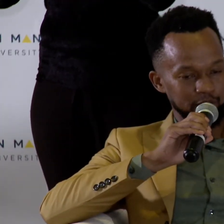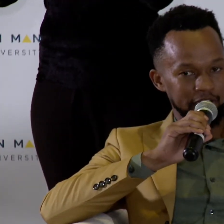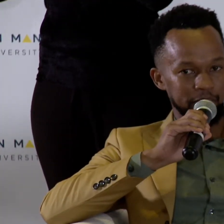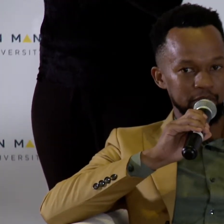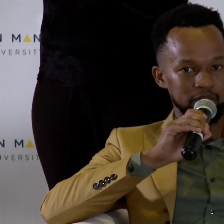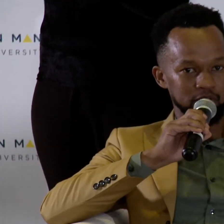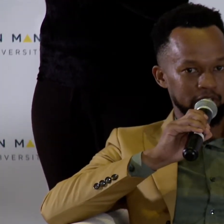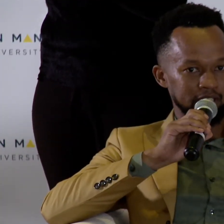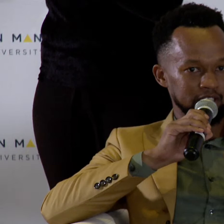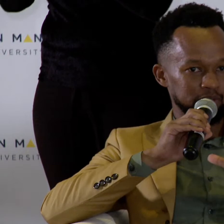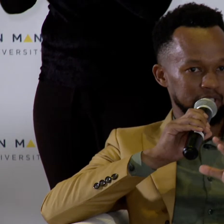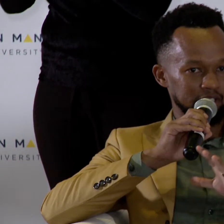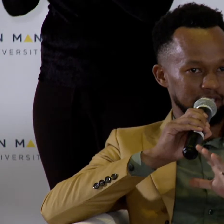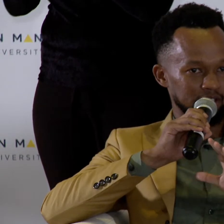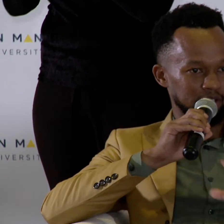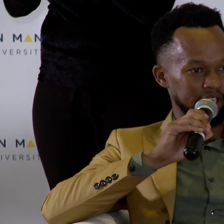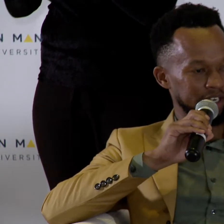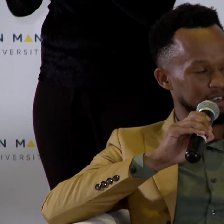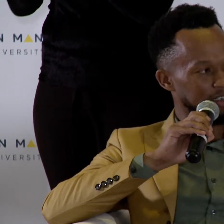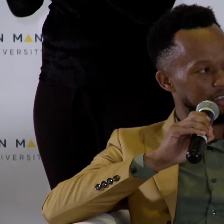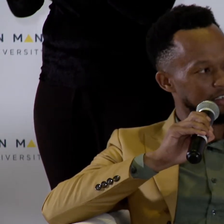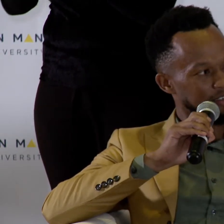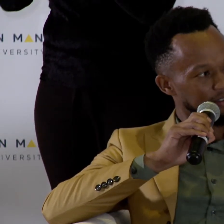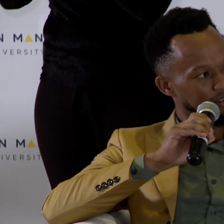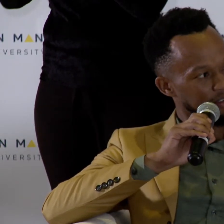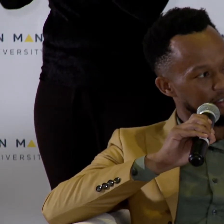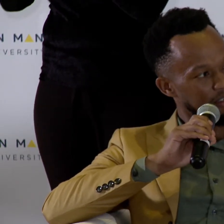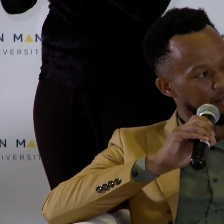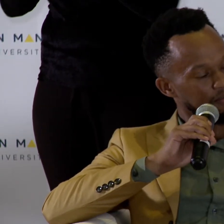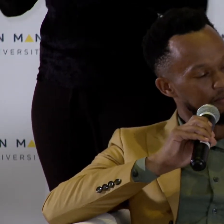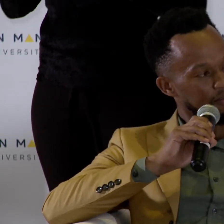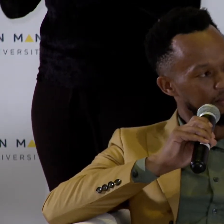to ensure that people's rights are protected online?